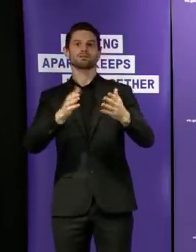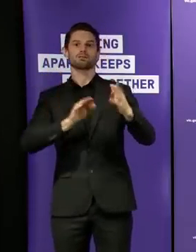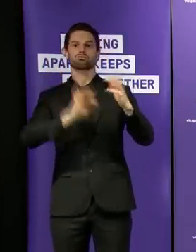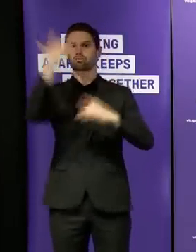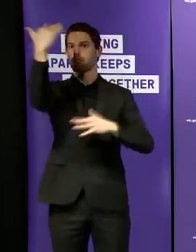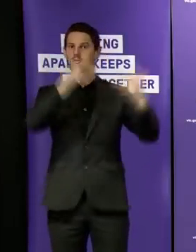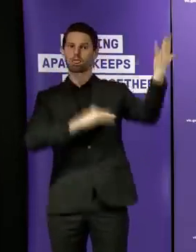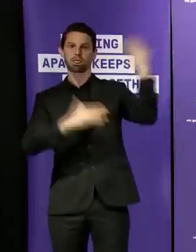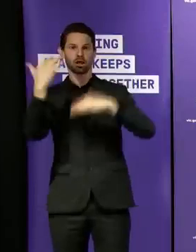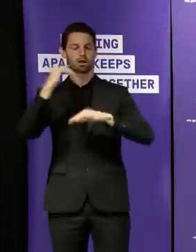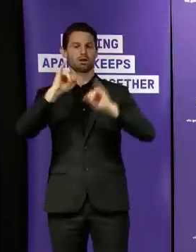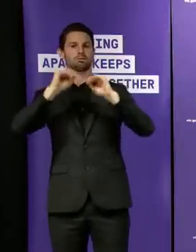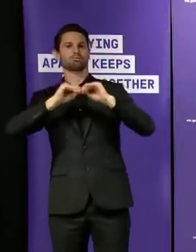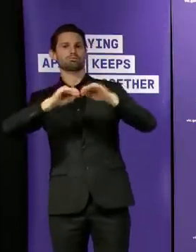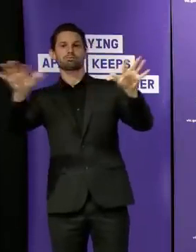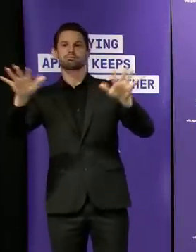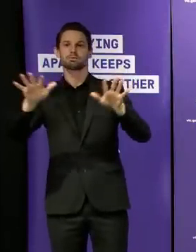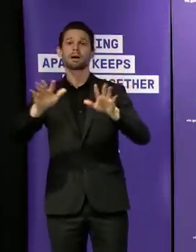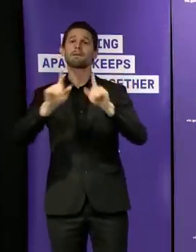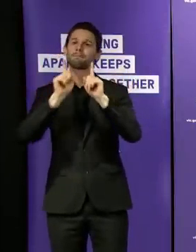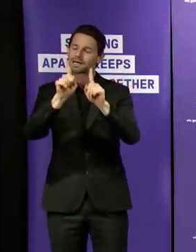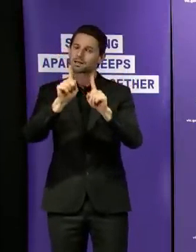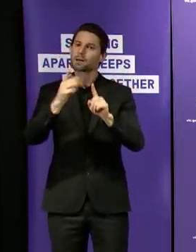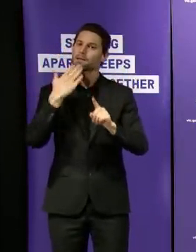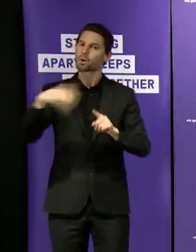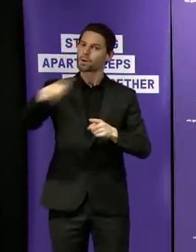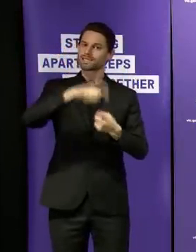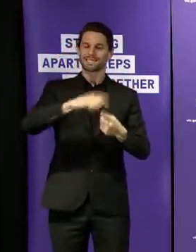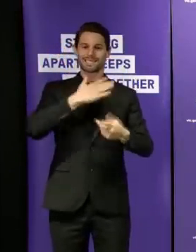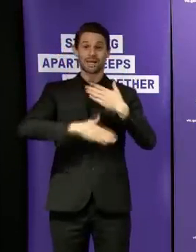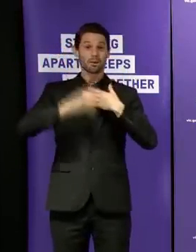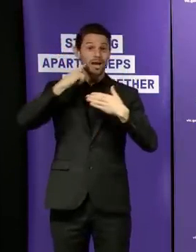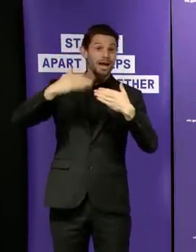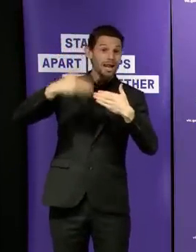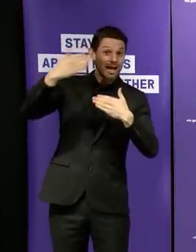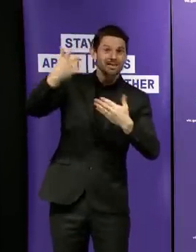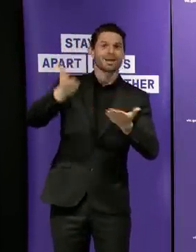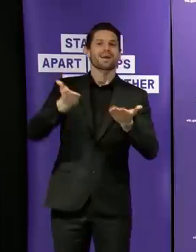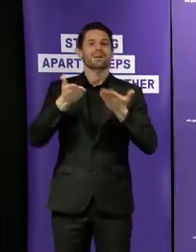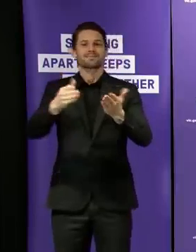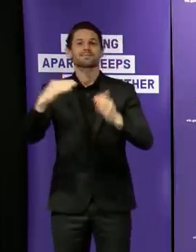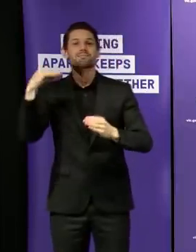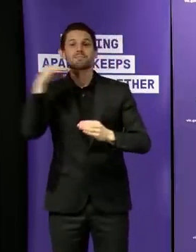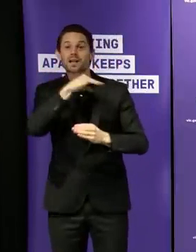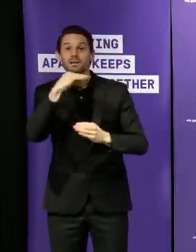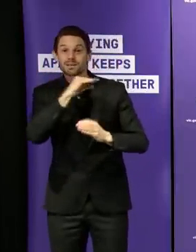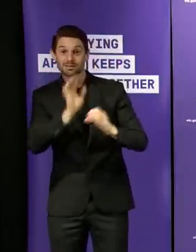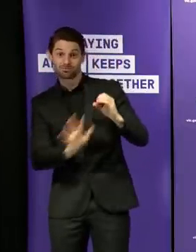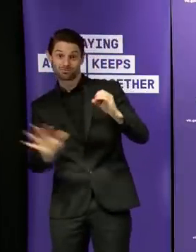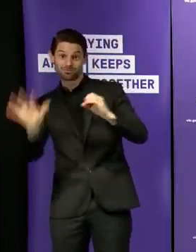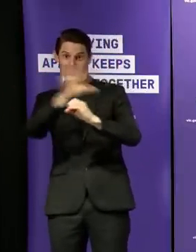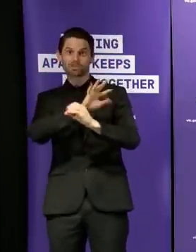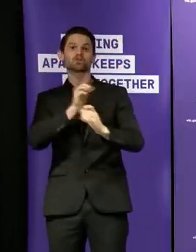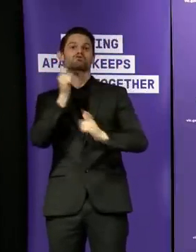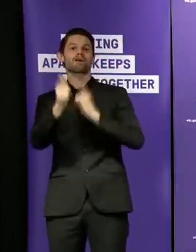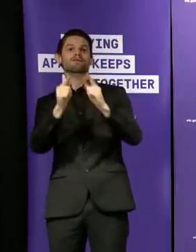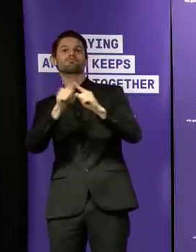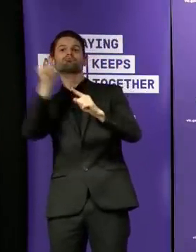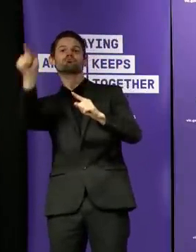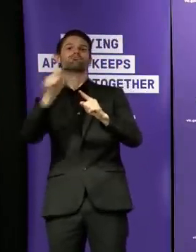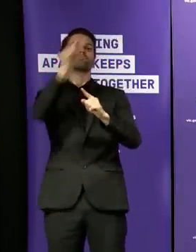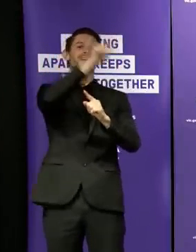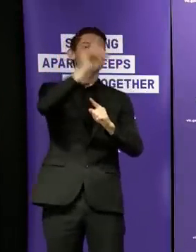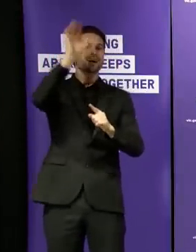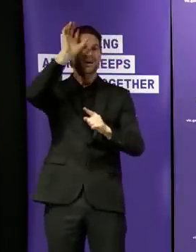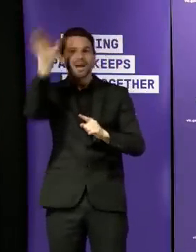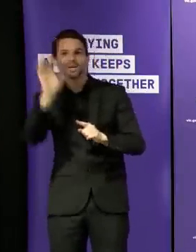That won't be there forever. We will have freedom of movement within our state when it is safe to do that. But that is not now. So we have to keep